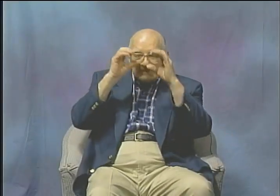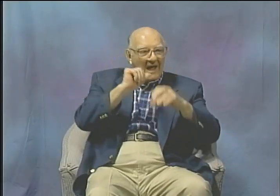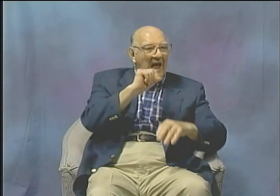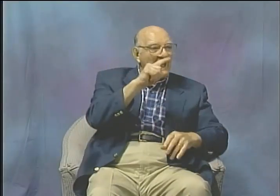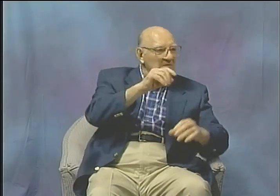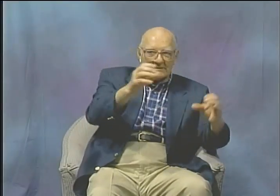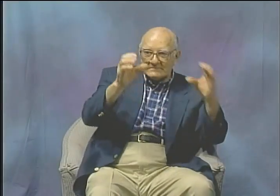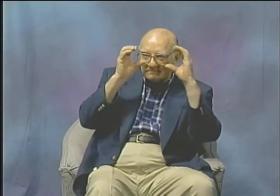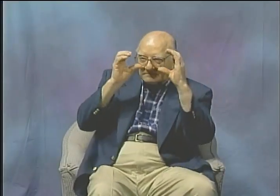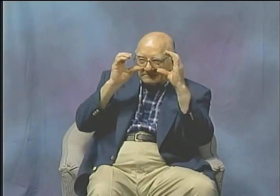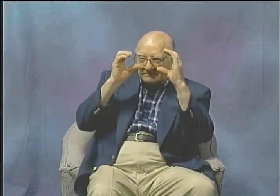Alton,